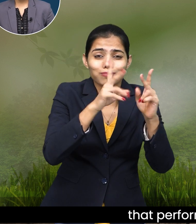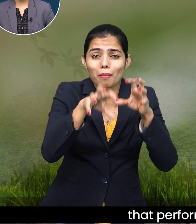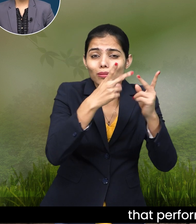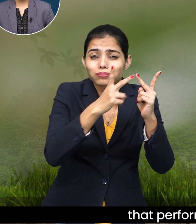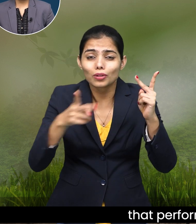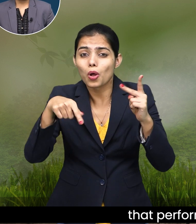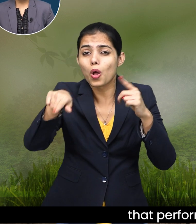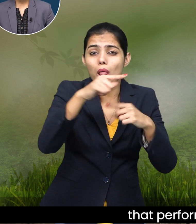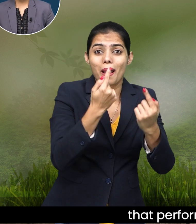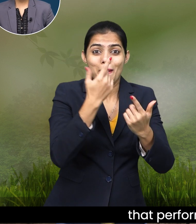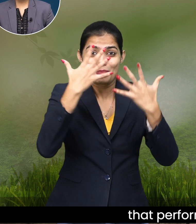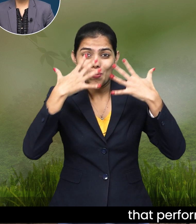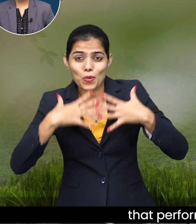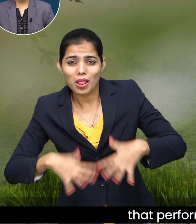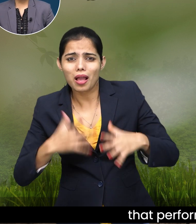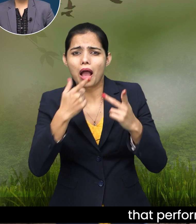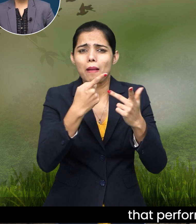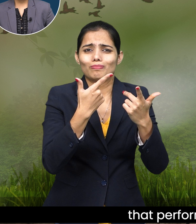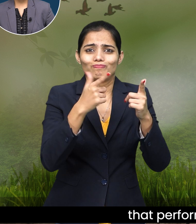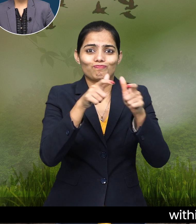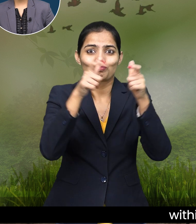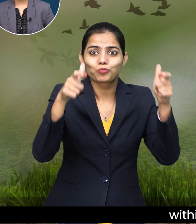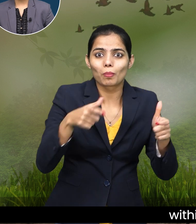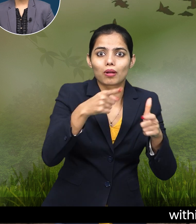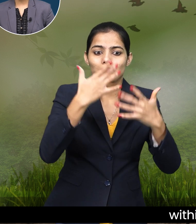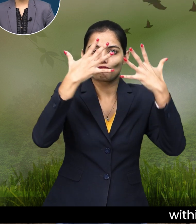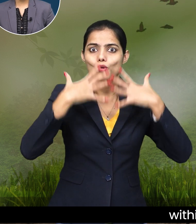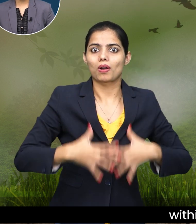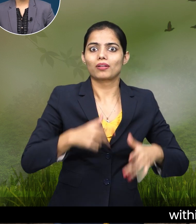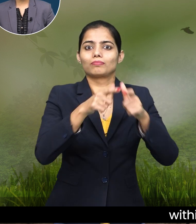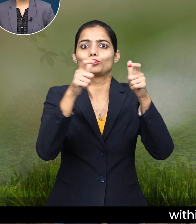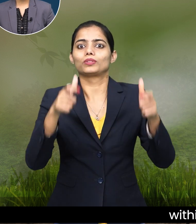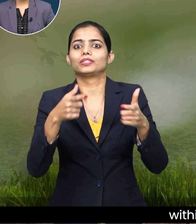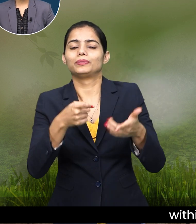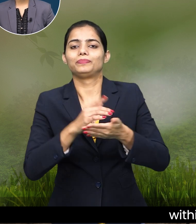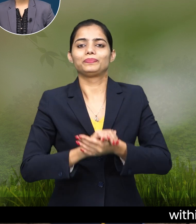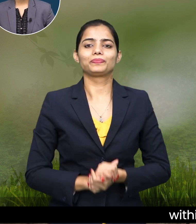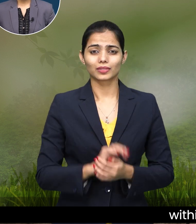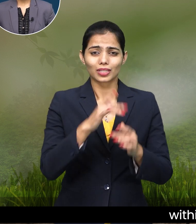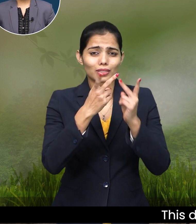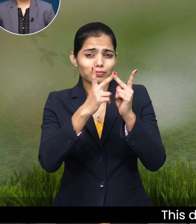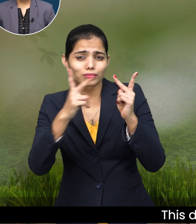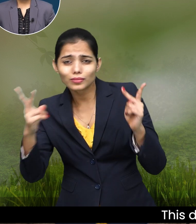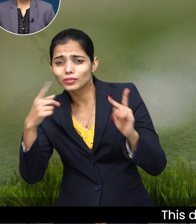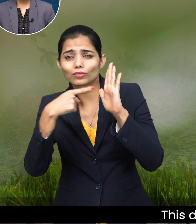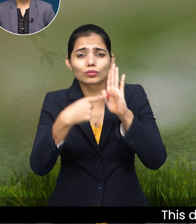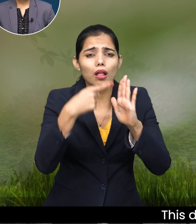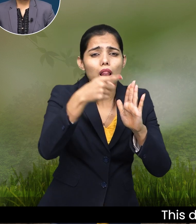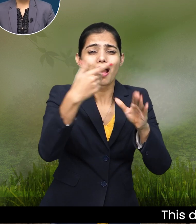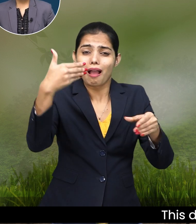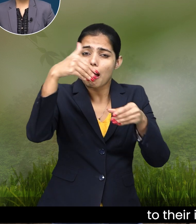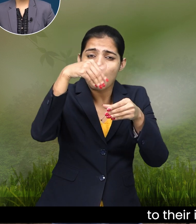systems that perform essential functions within their bodies. This